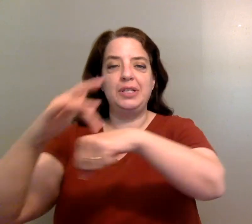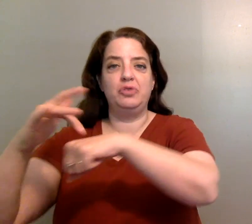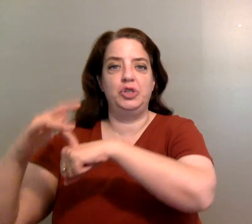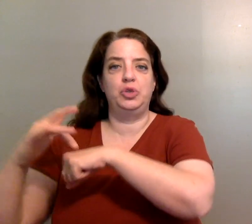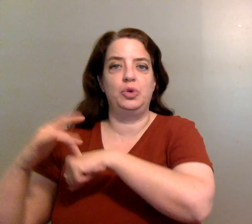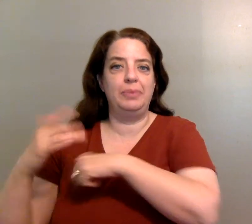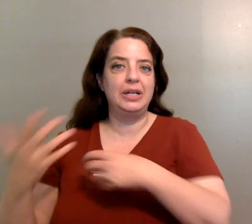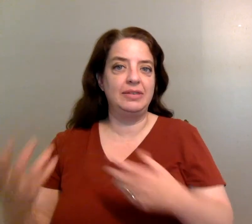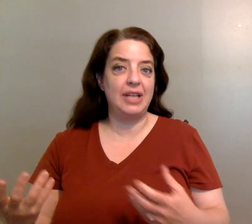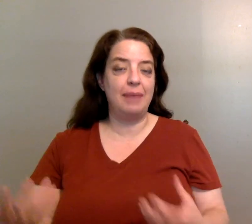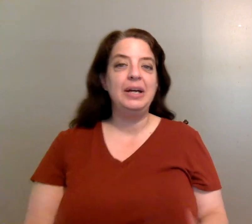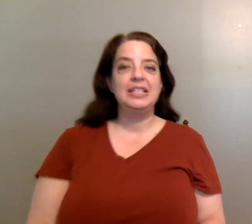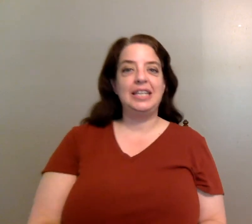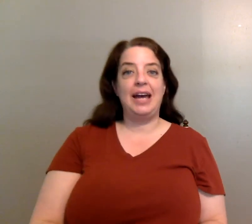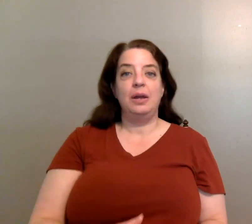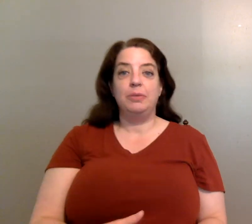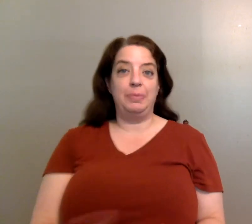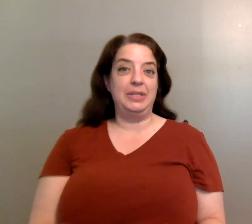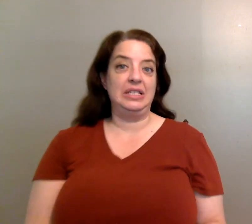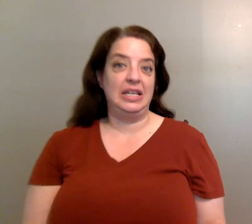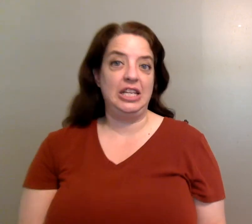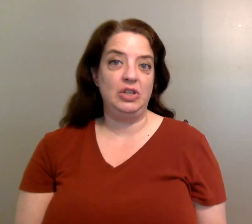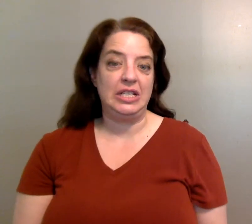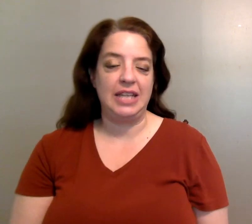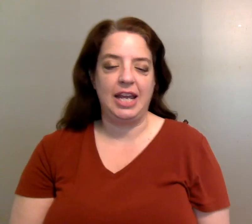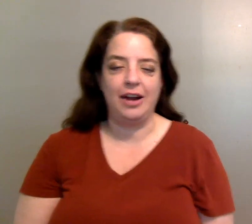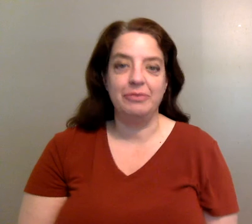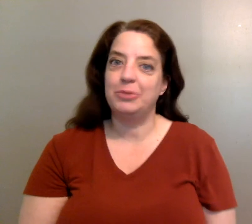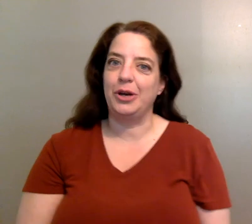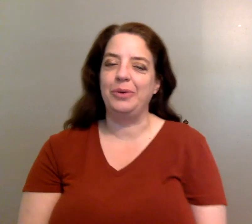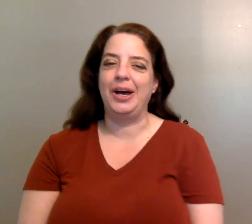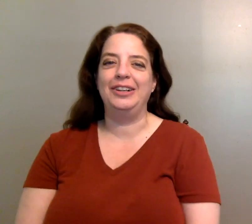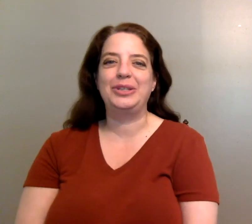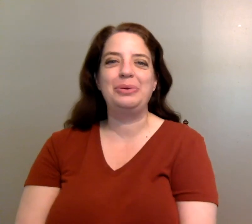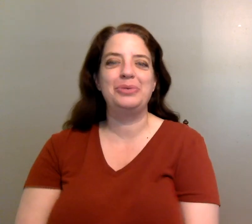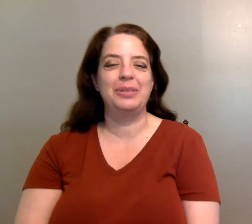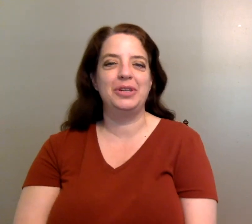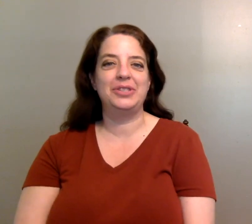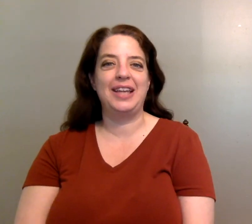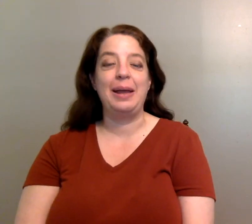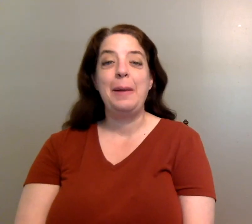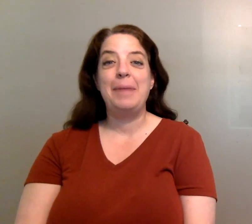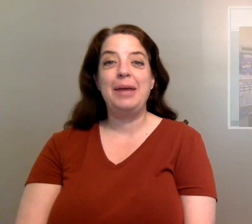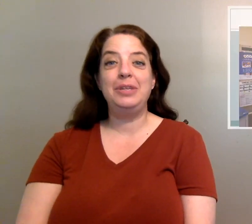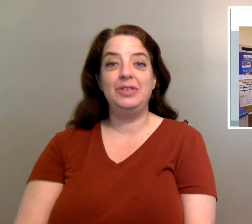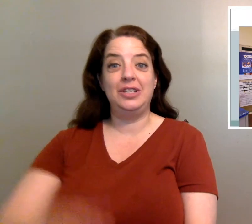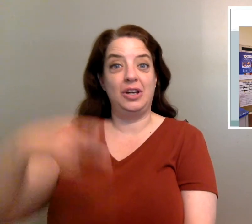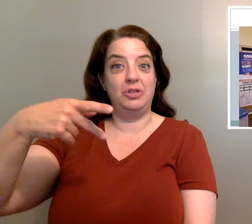for a short period of time to get the business done that you need to take care of. So let's go through some of those today. Maybe you need to go to